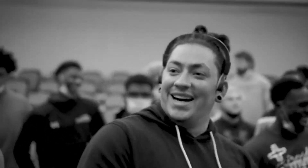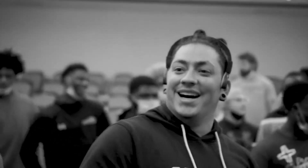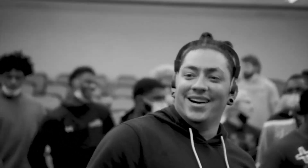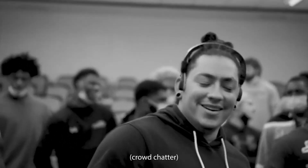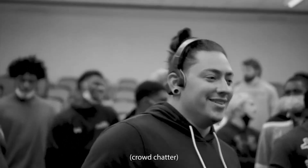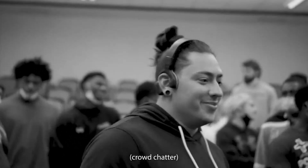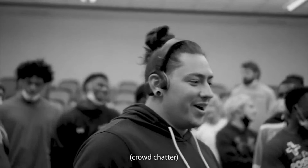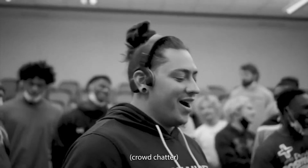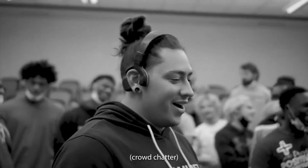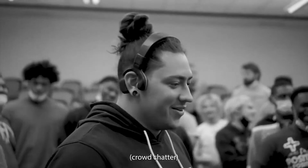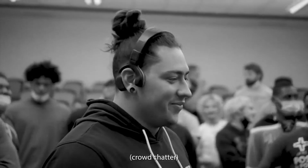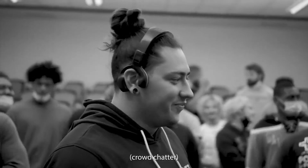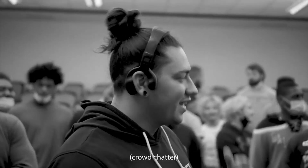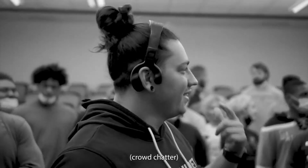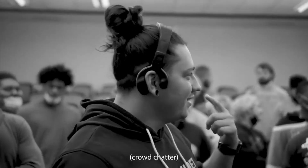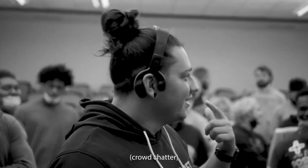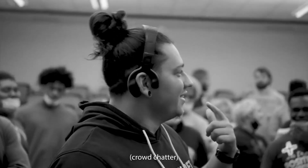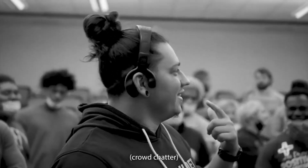Let's go.